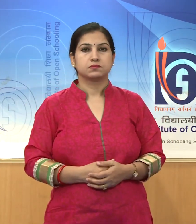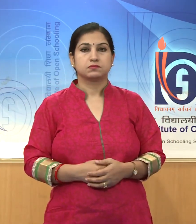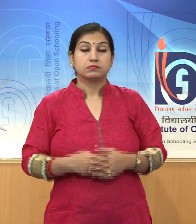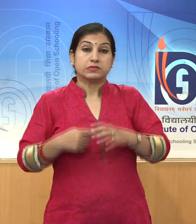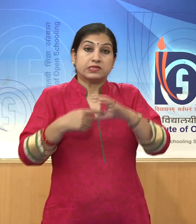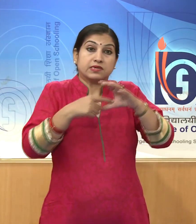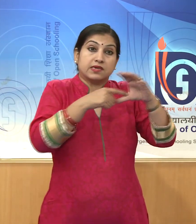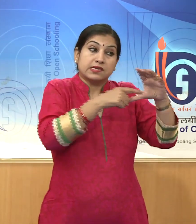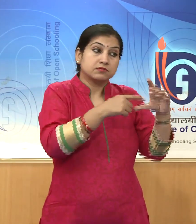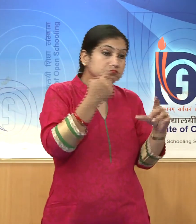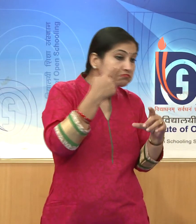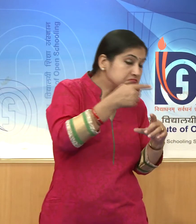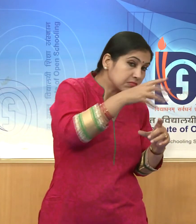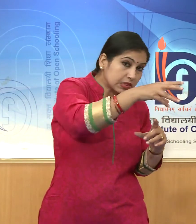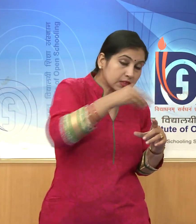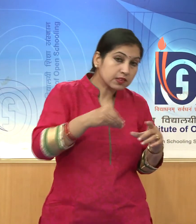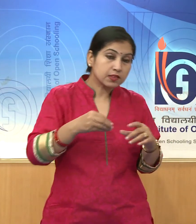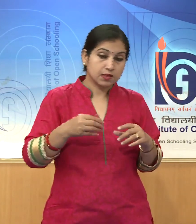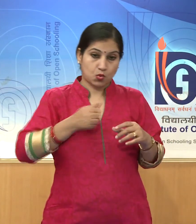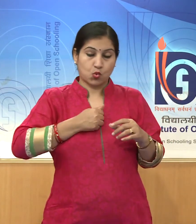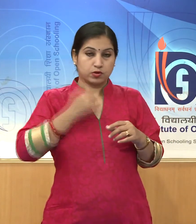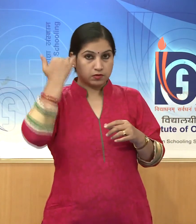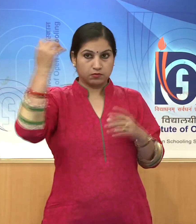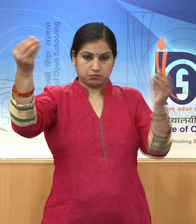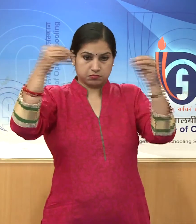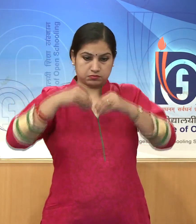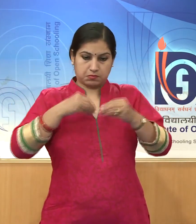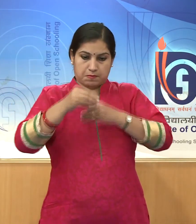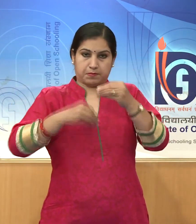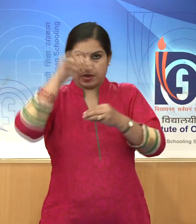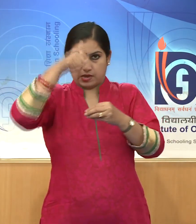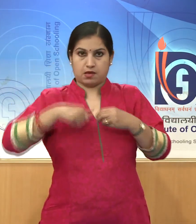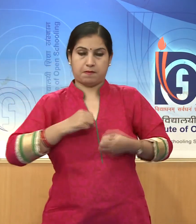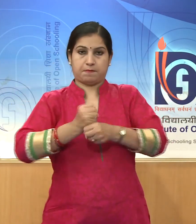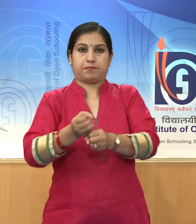East to give a new meaning to Indian art.